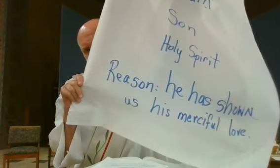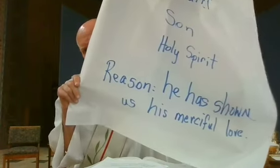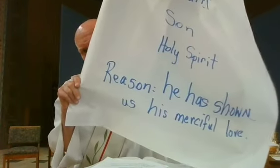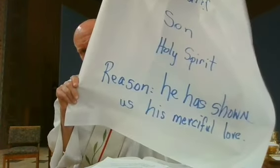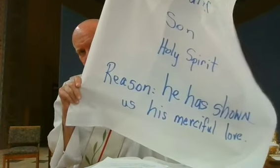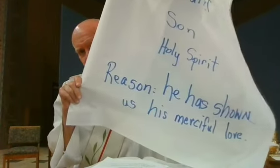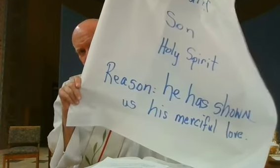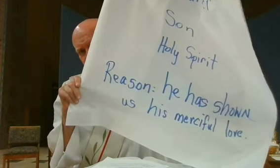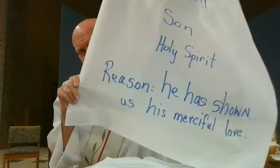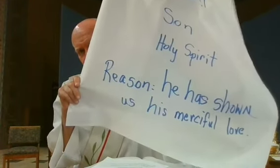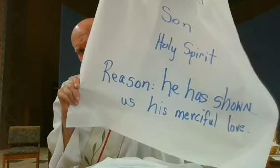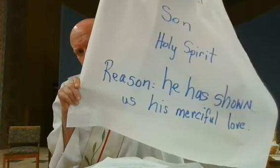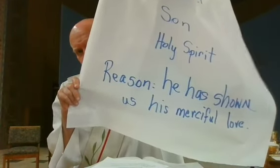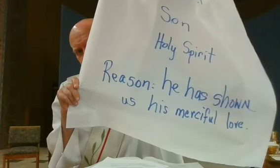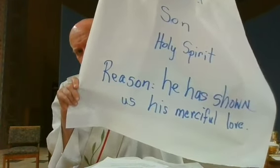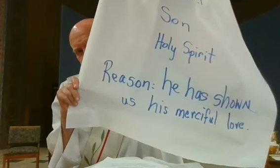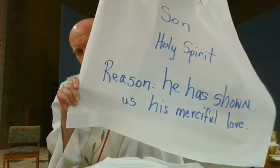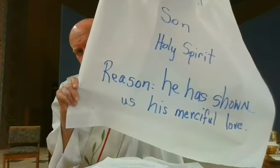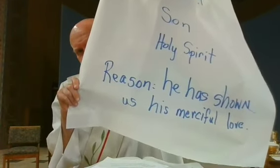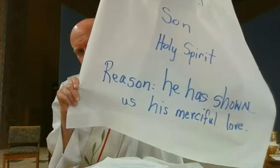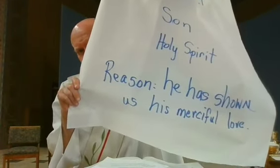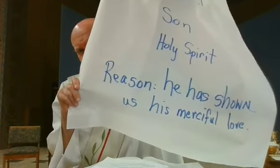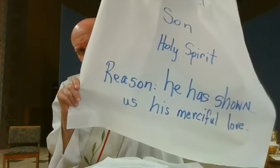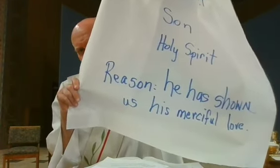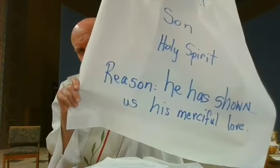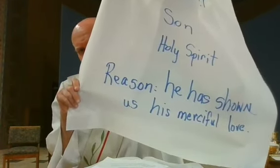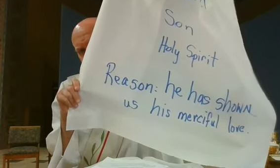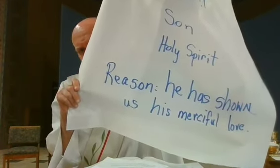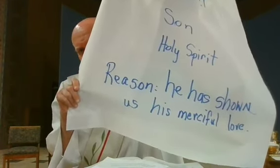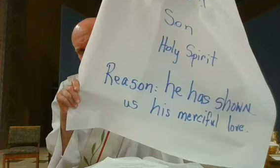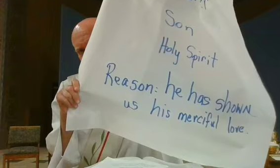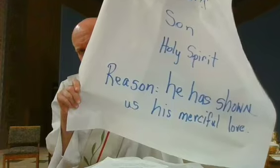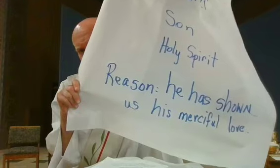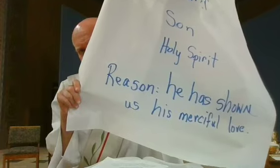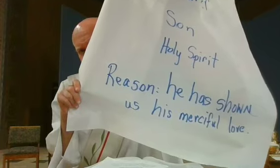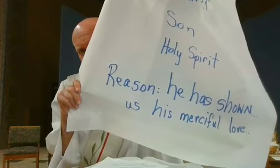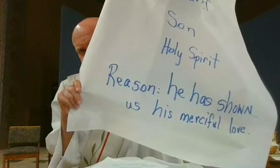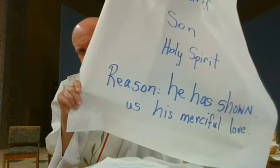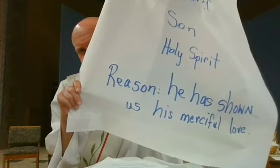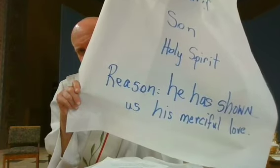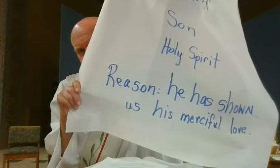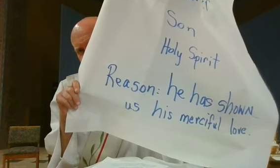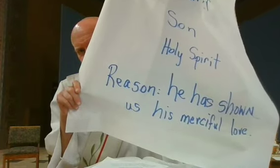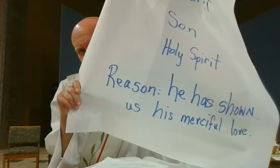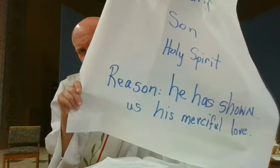For He has shown us His merciful love.